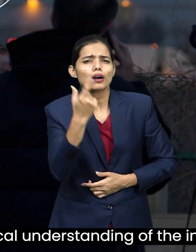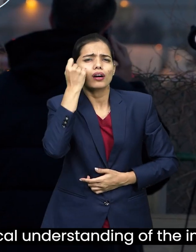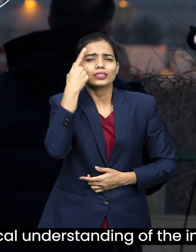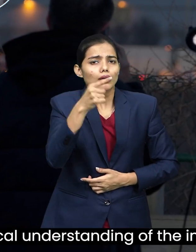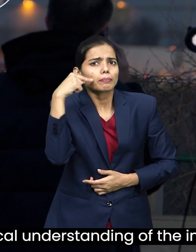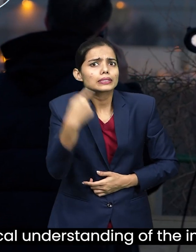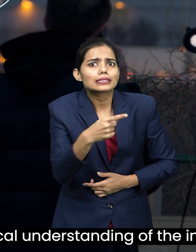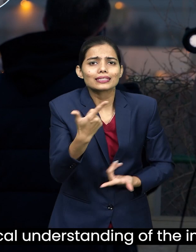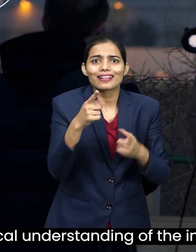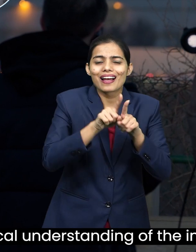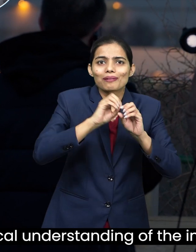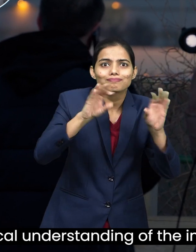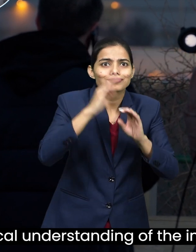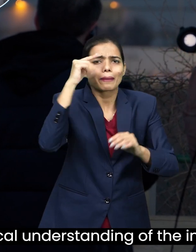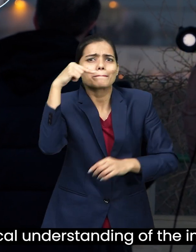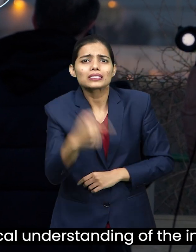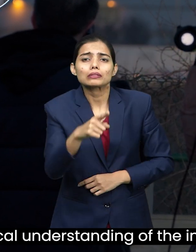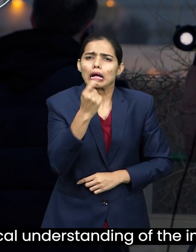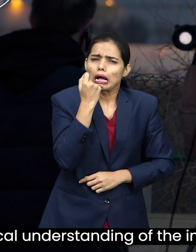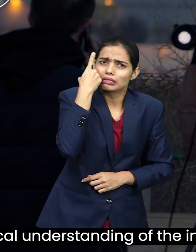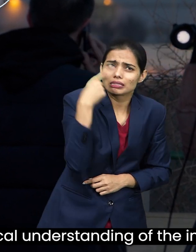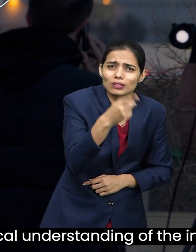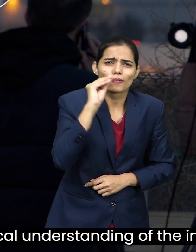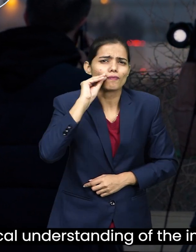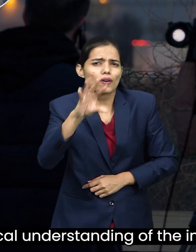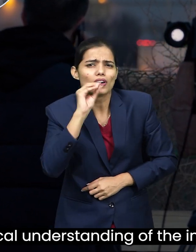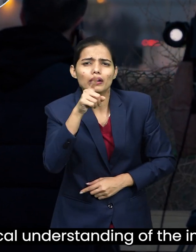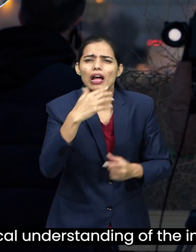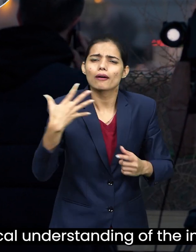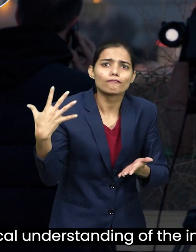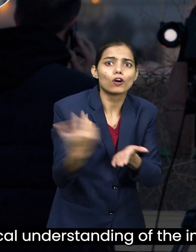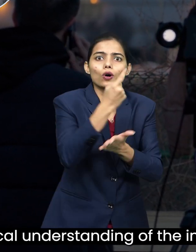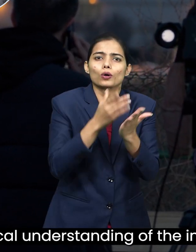Critical understanding of the information received through mass media.